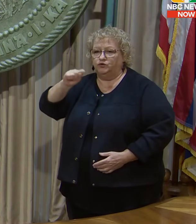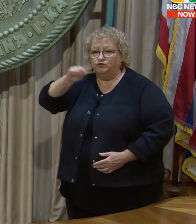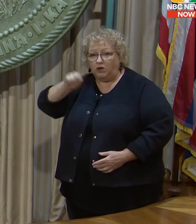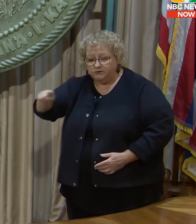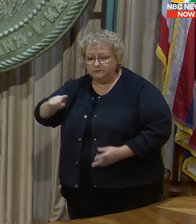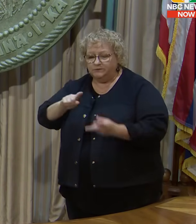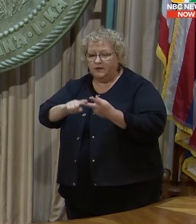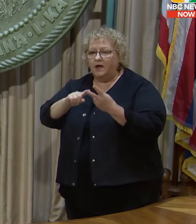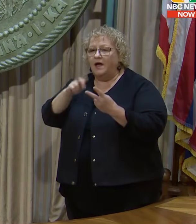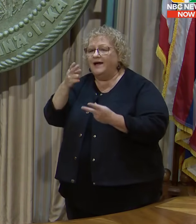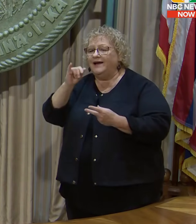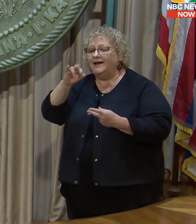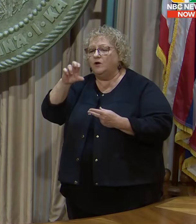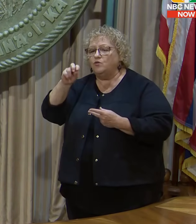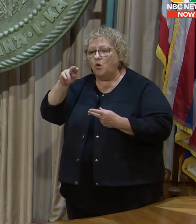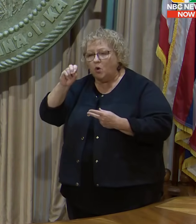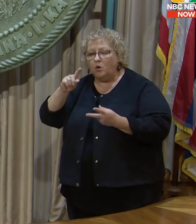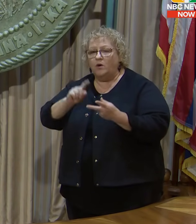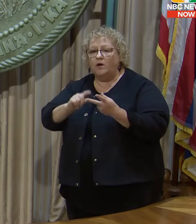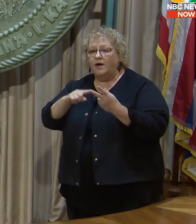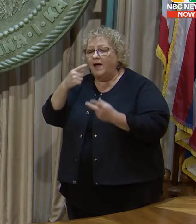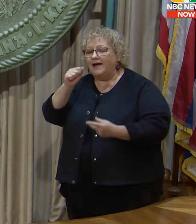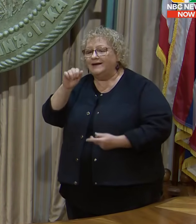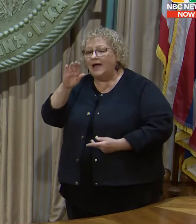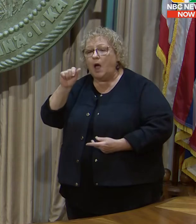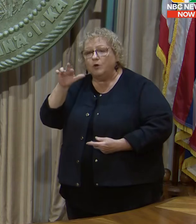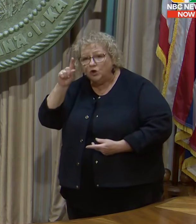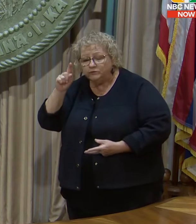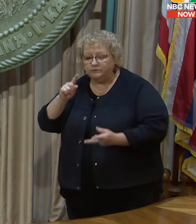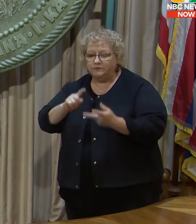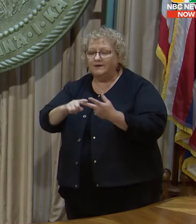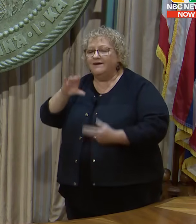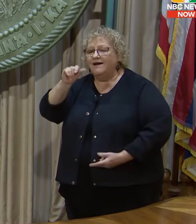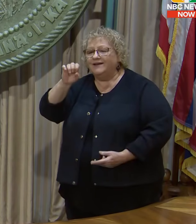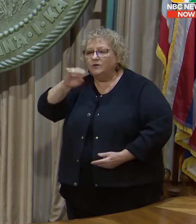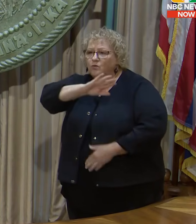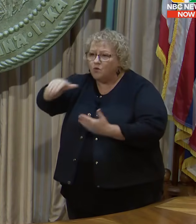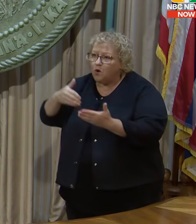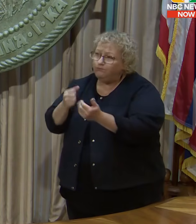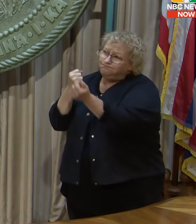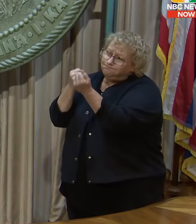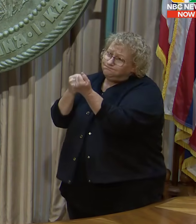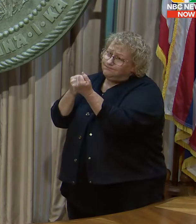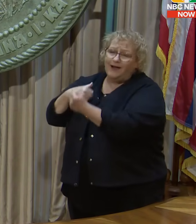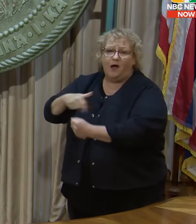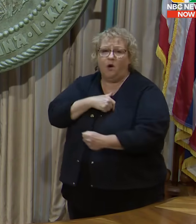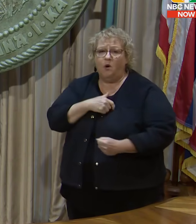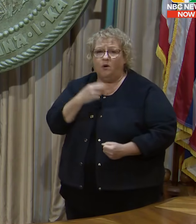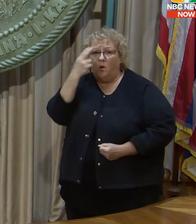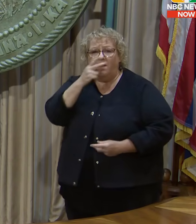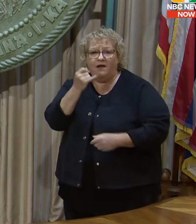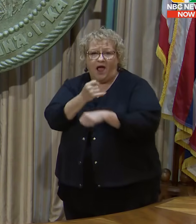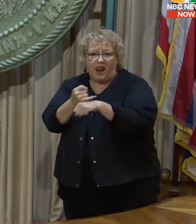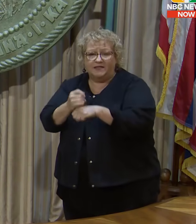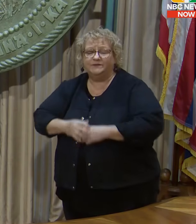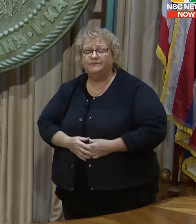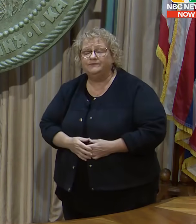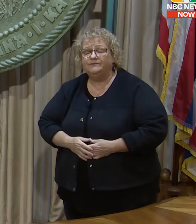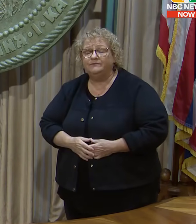and Representatives Gabbard and Case, for advocating for all of us. Senator Schatz